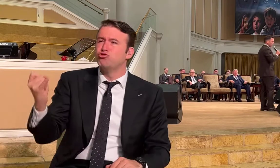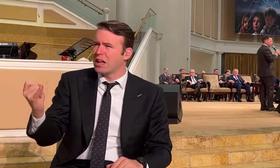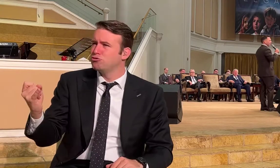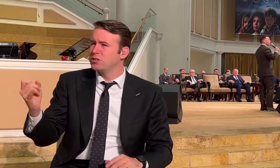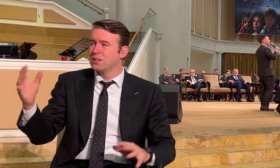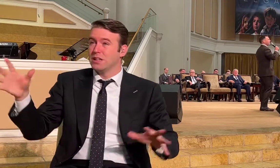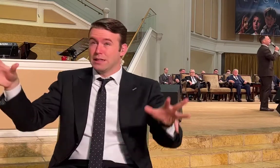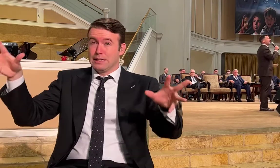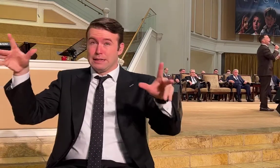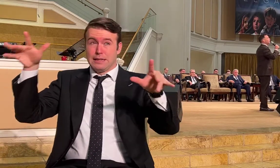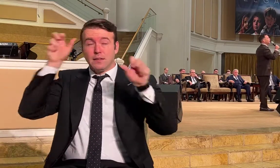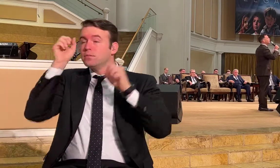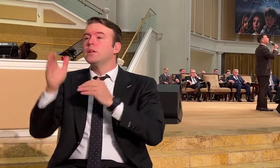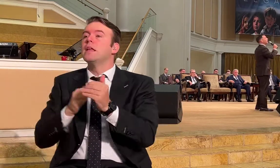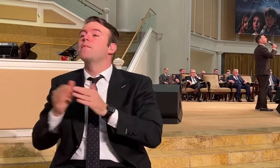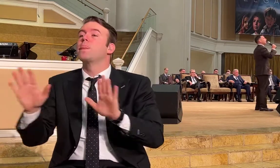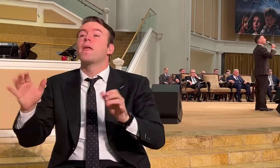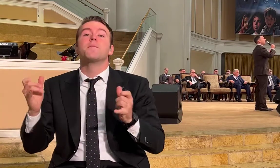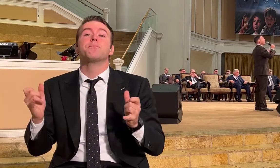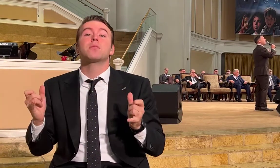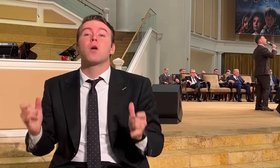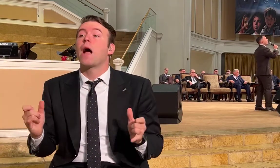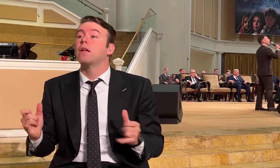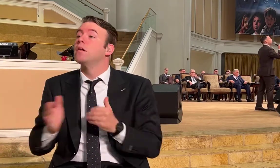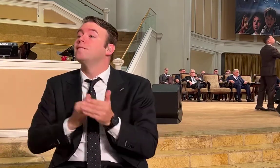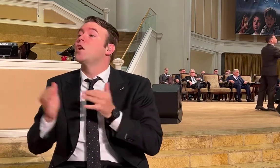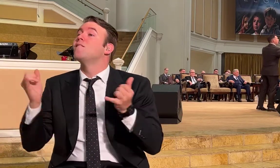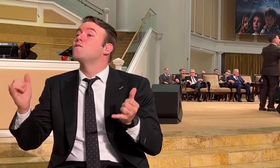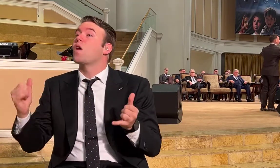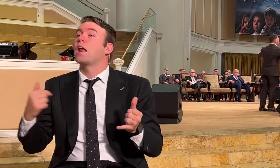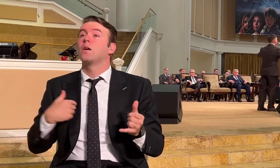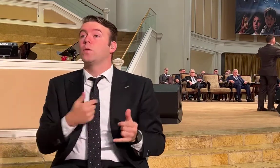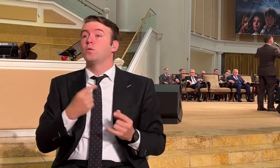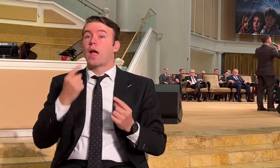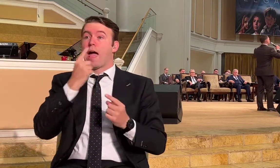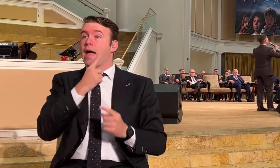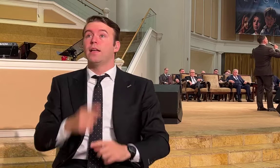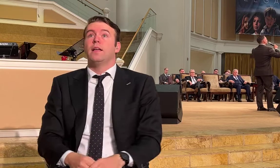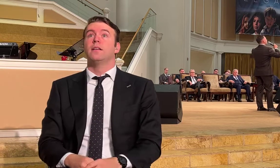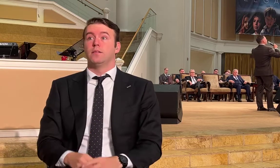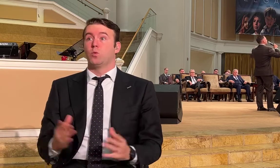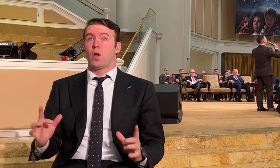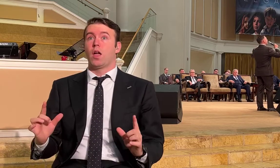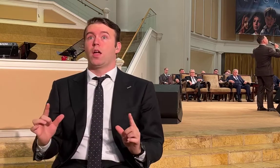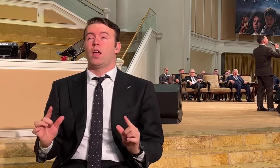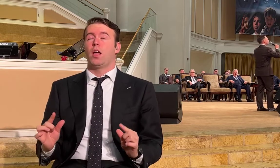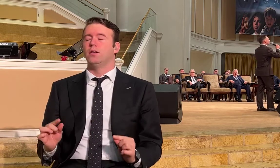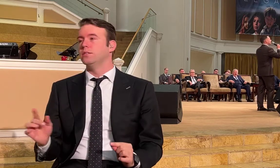right now.